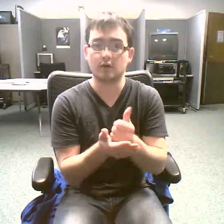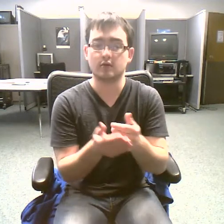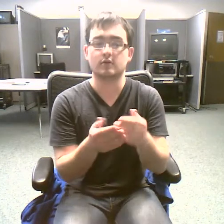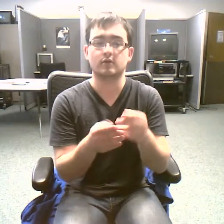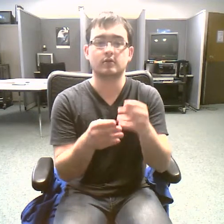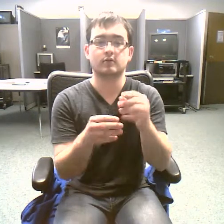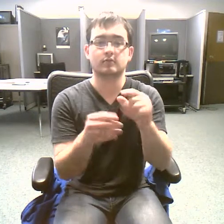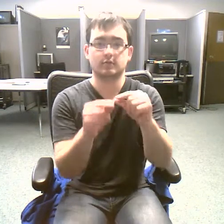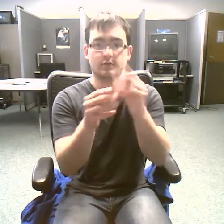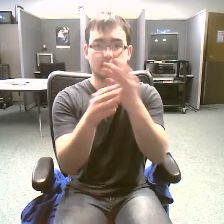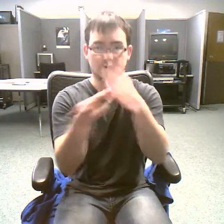work